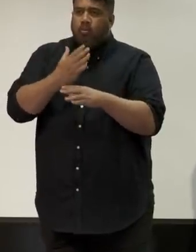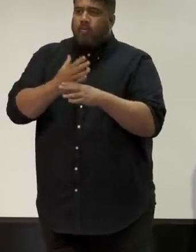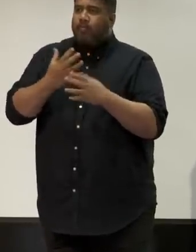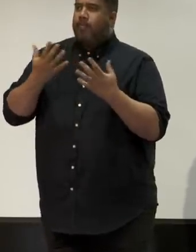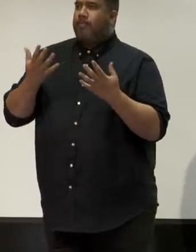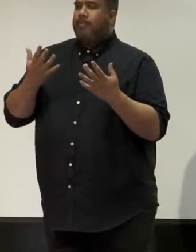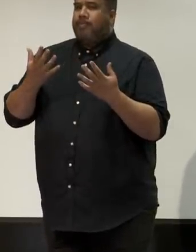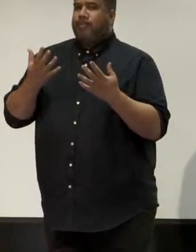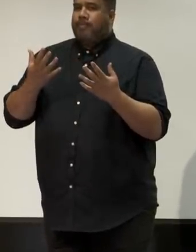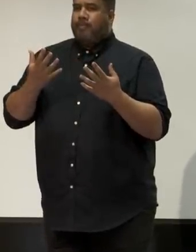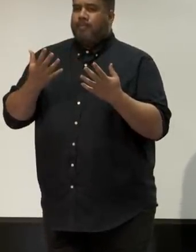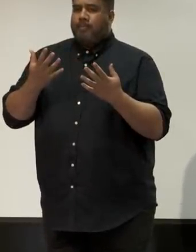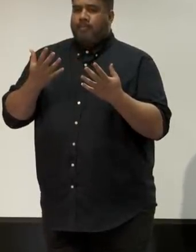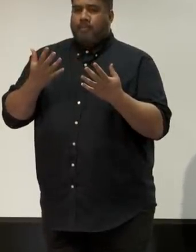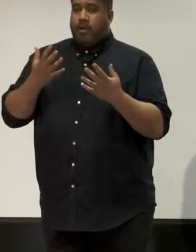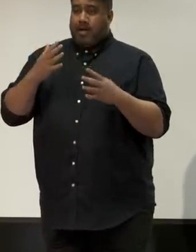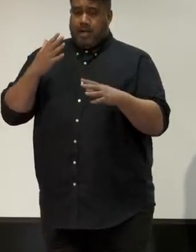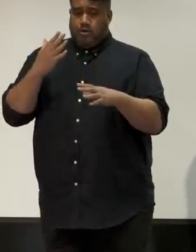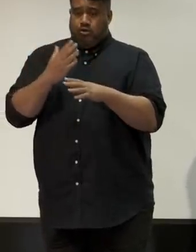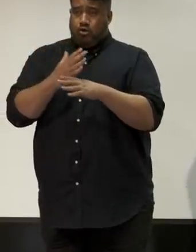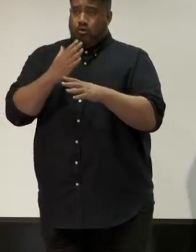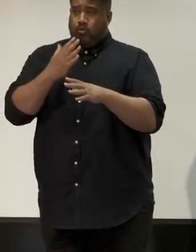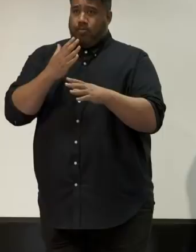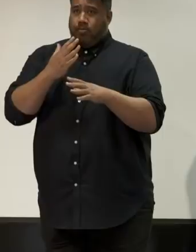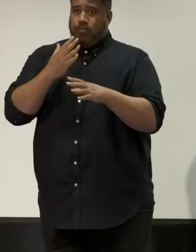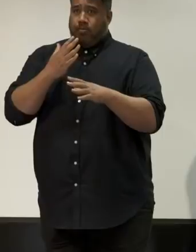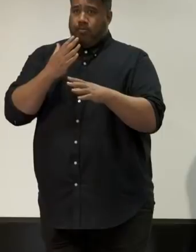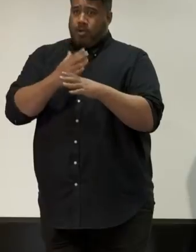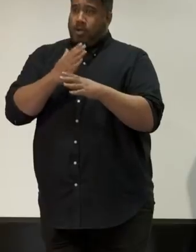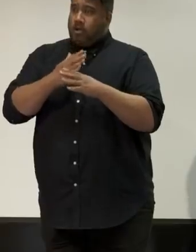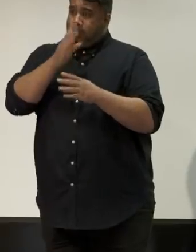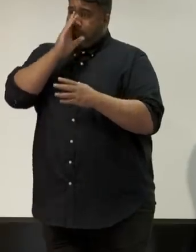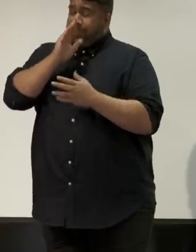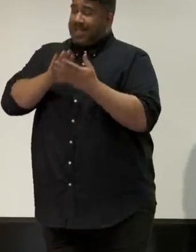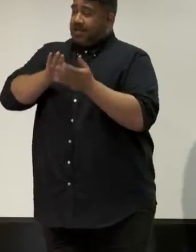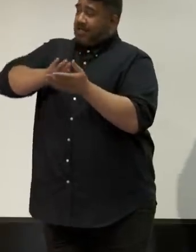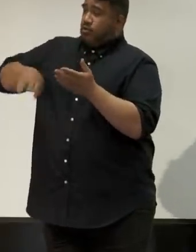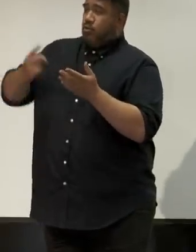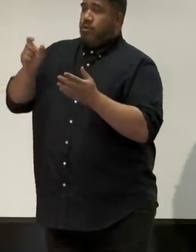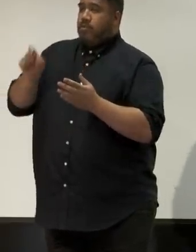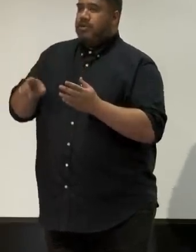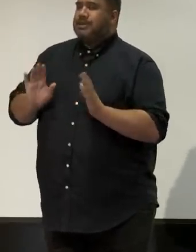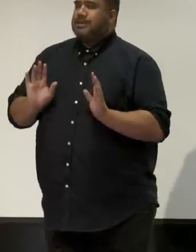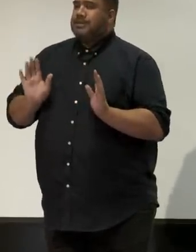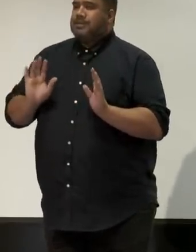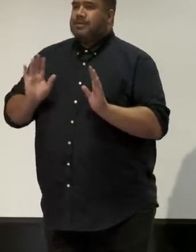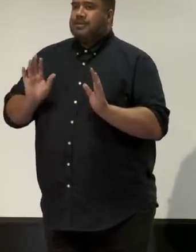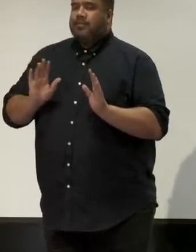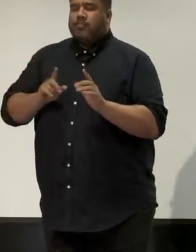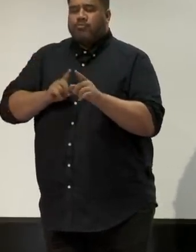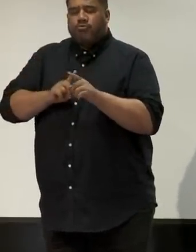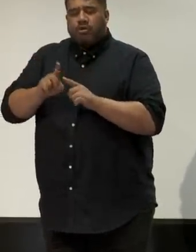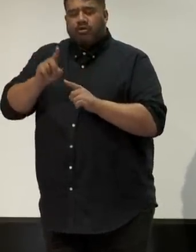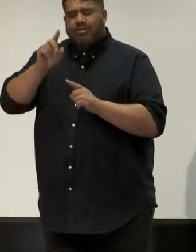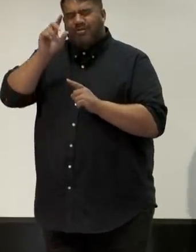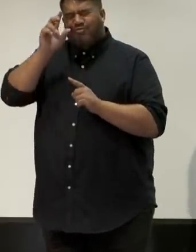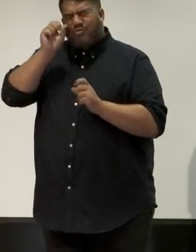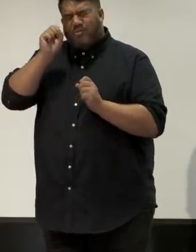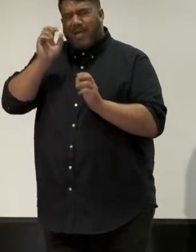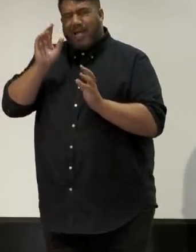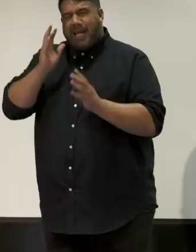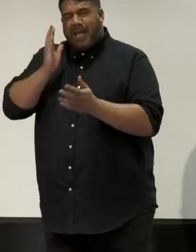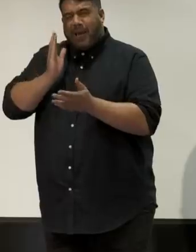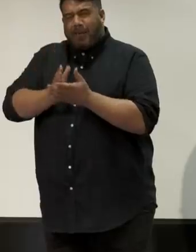able to operate as a catalyst for one person not being able to be here. So there is a set, I'm trying to remember how many it is, but